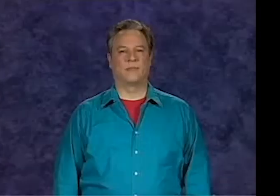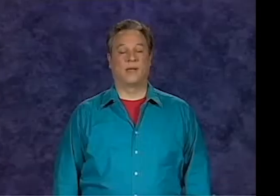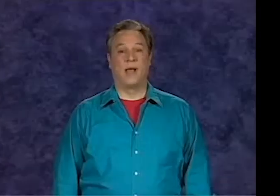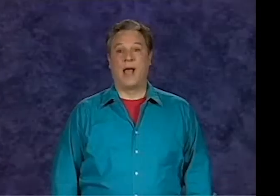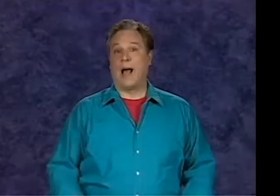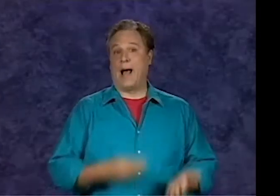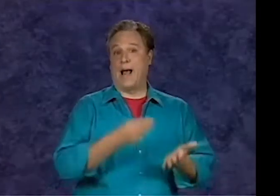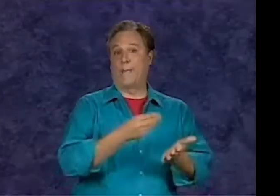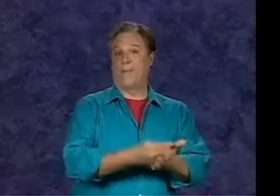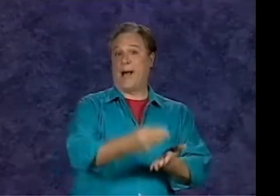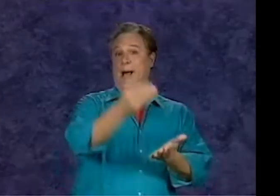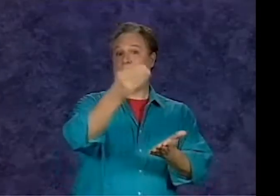I